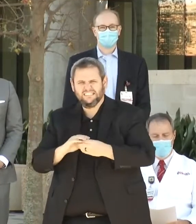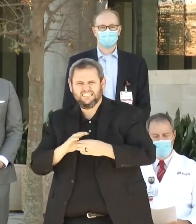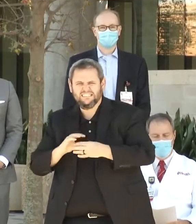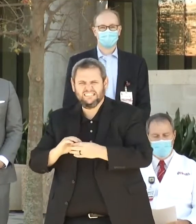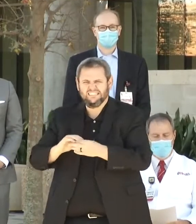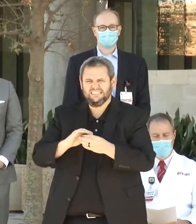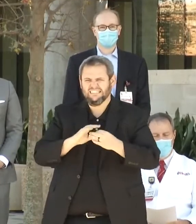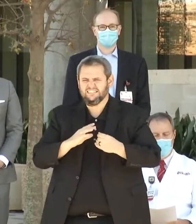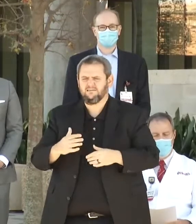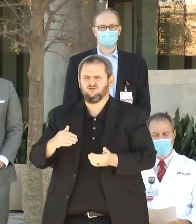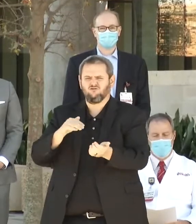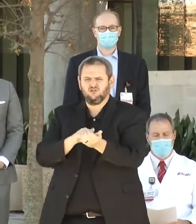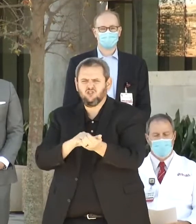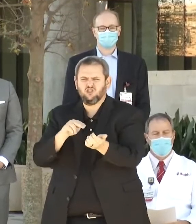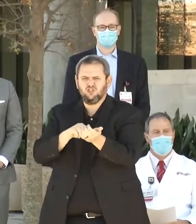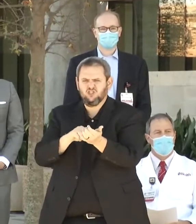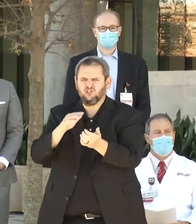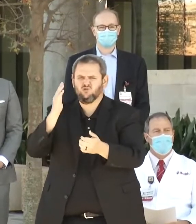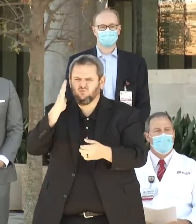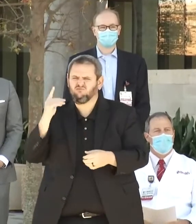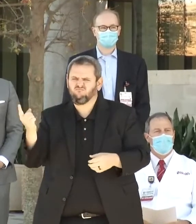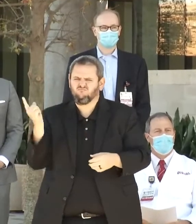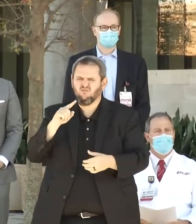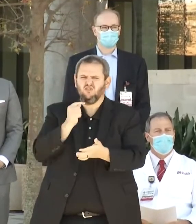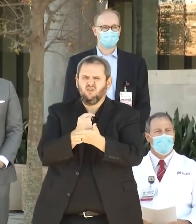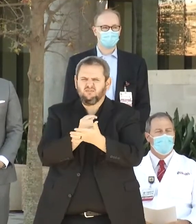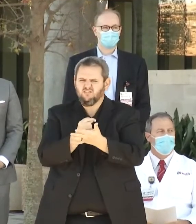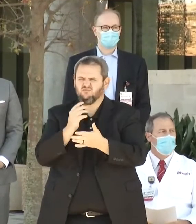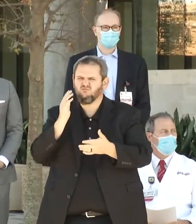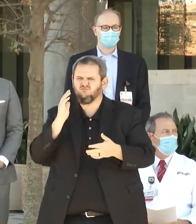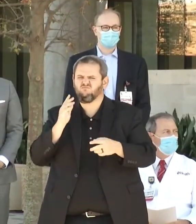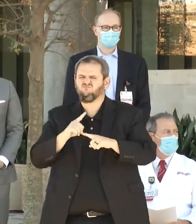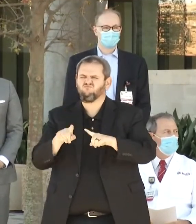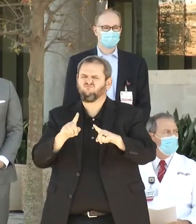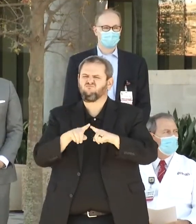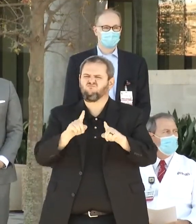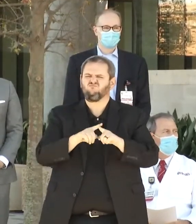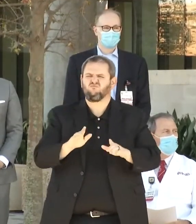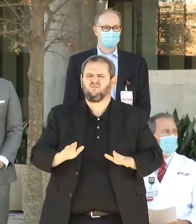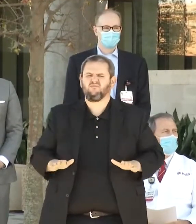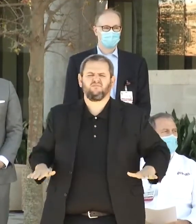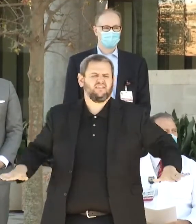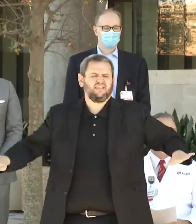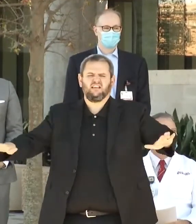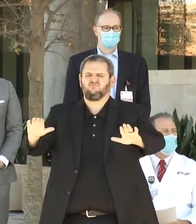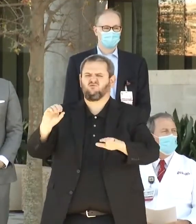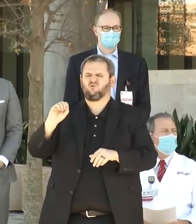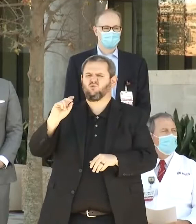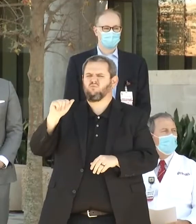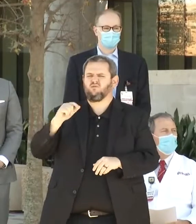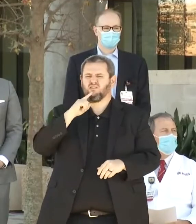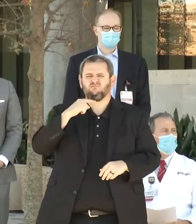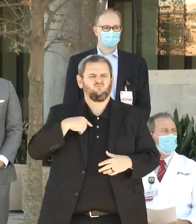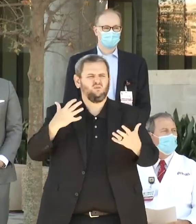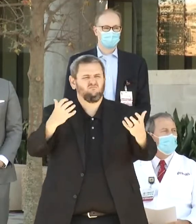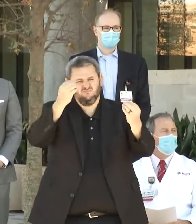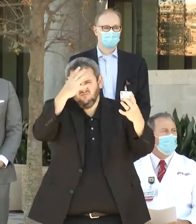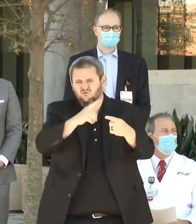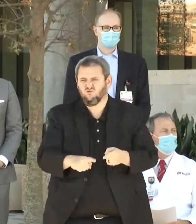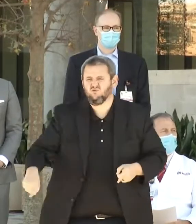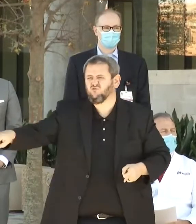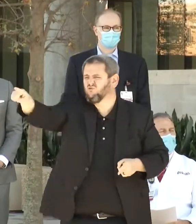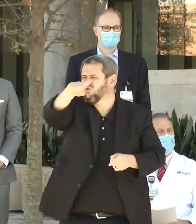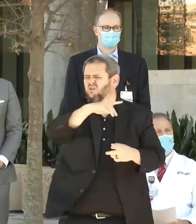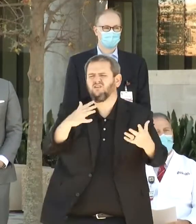therapists, the healthcare professionals across the state, I want to personally tell you thank you. Thank you for all your